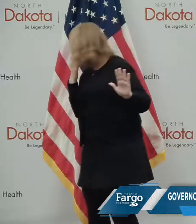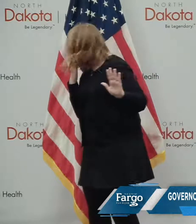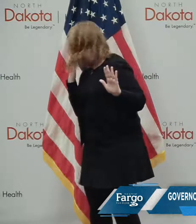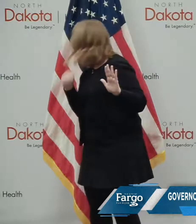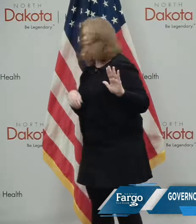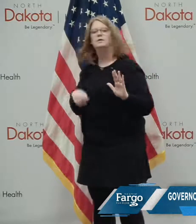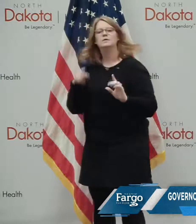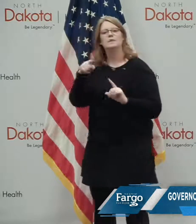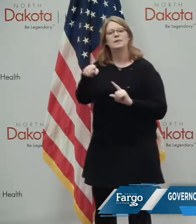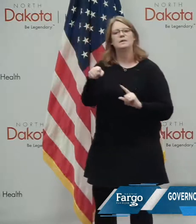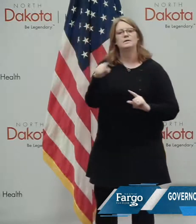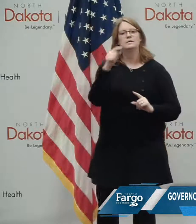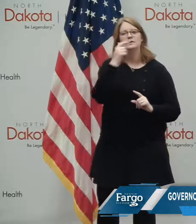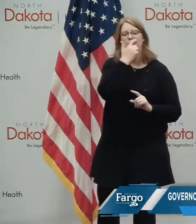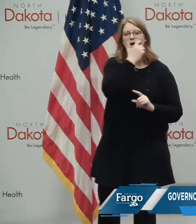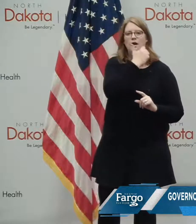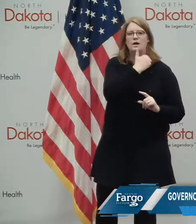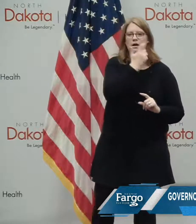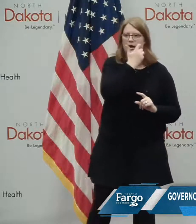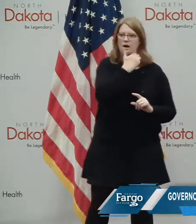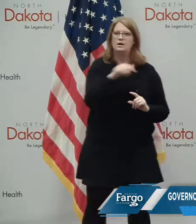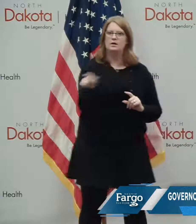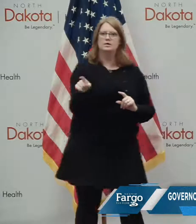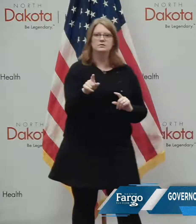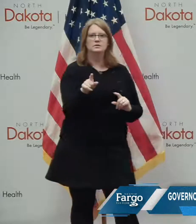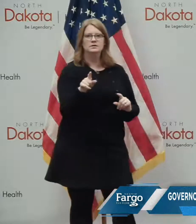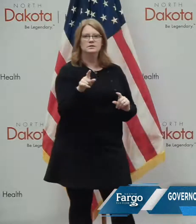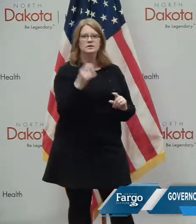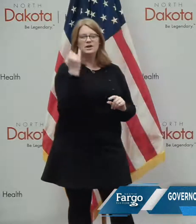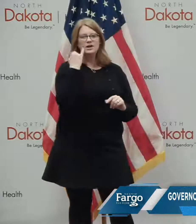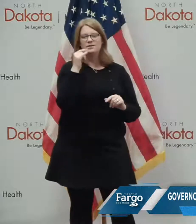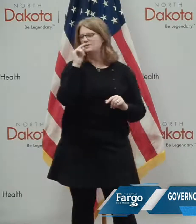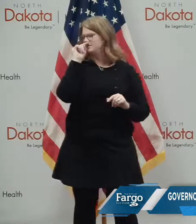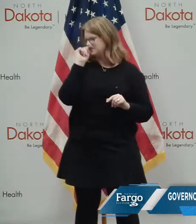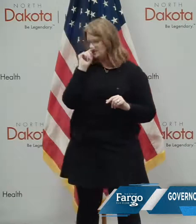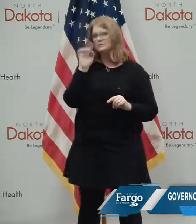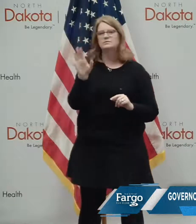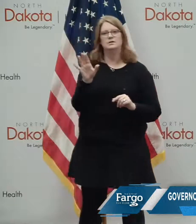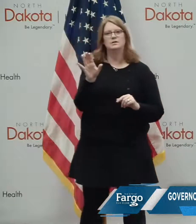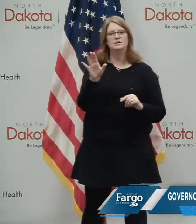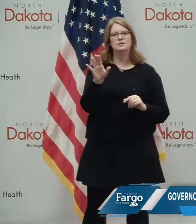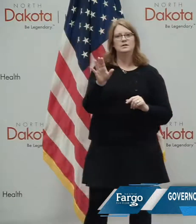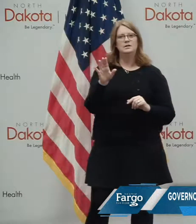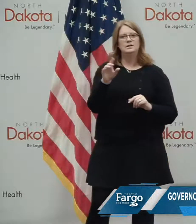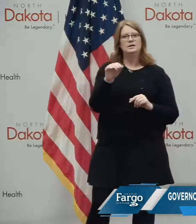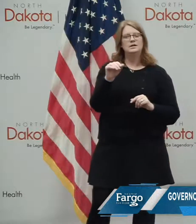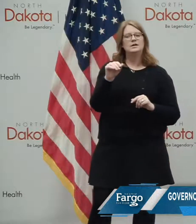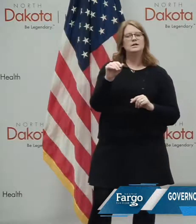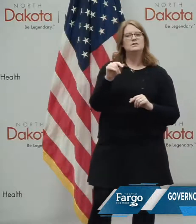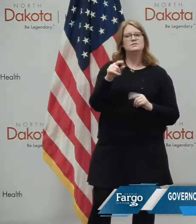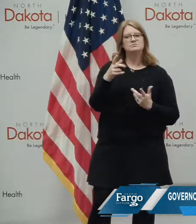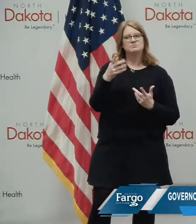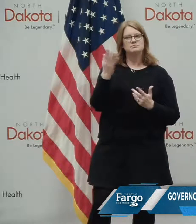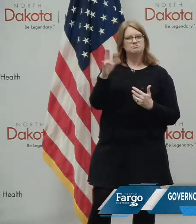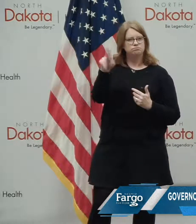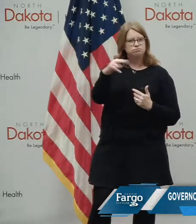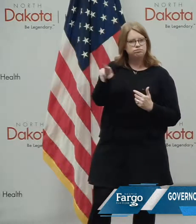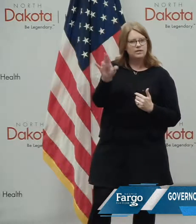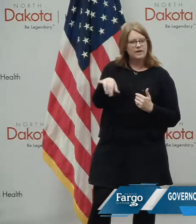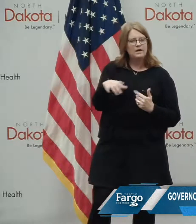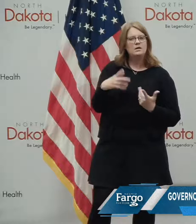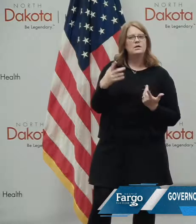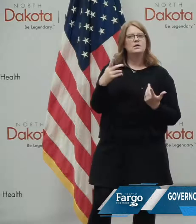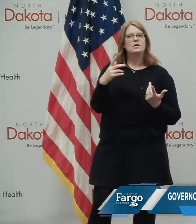probably would, say to that person, or if they sneezed, you might say Gesundheit in parts of North Dakota, but you would say, you're